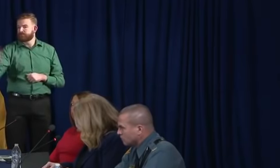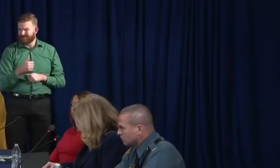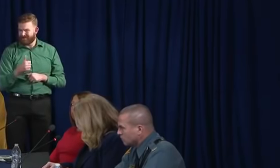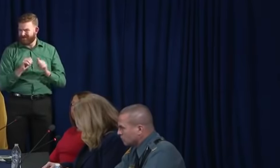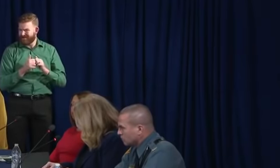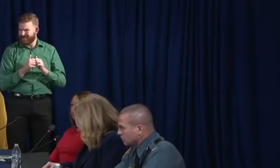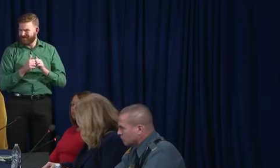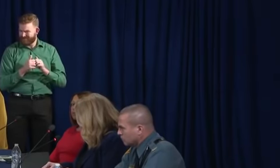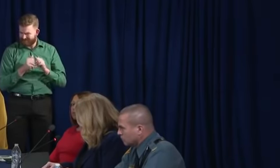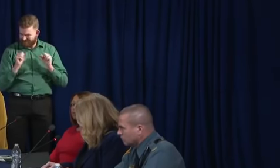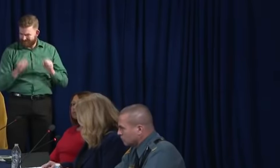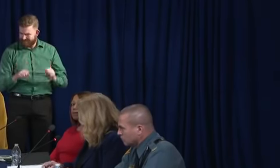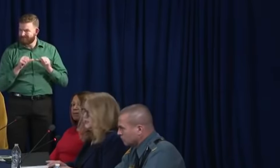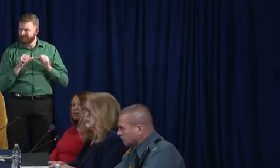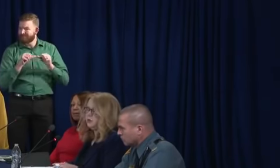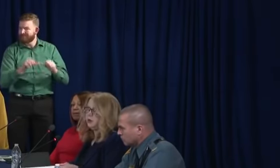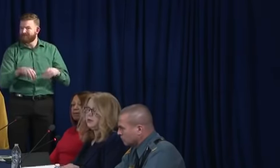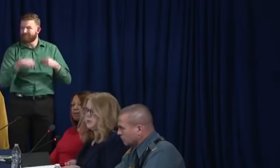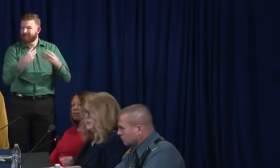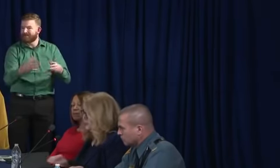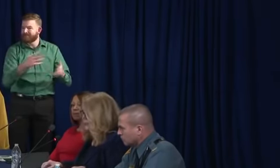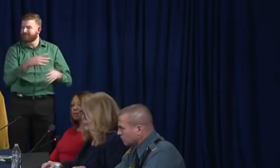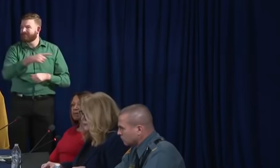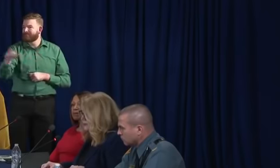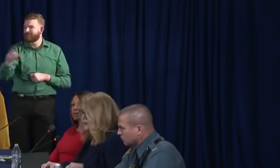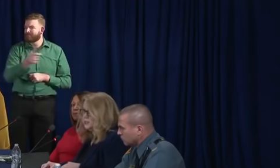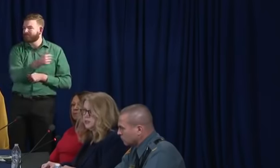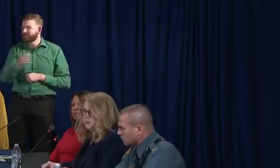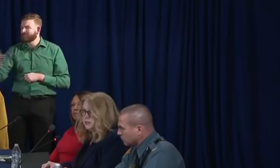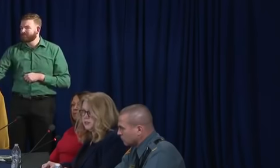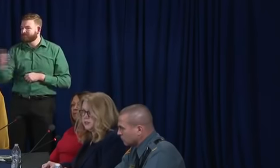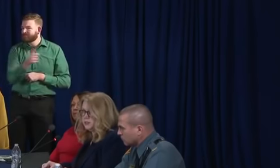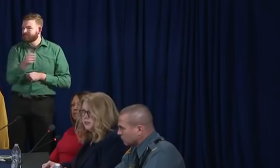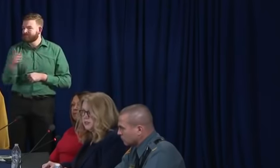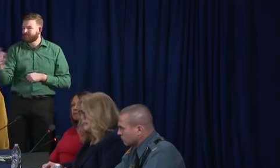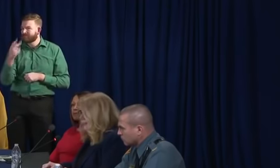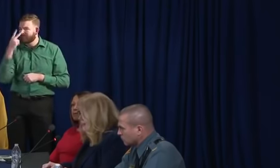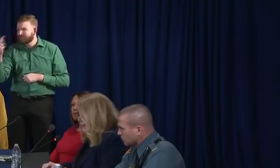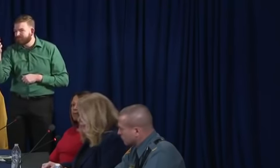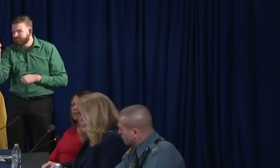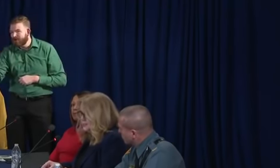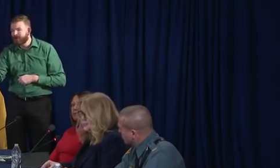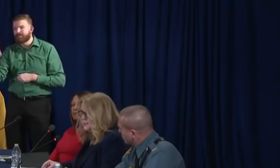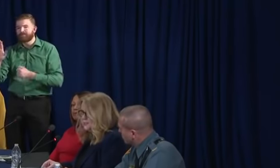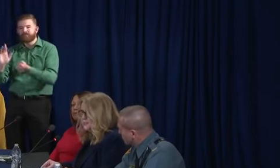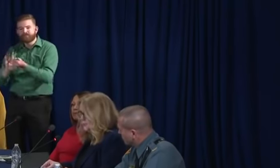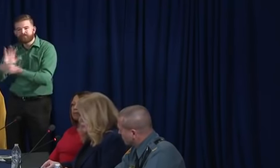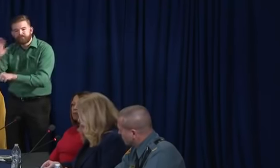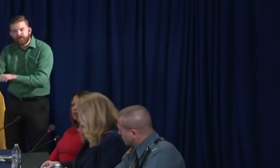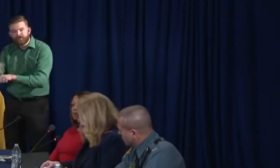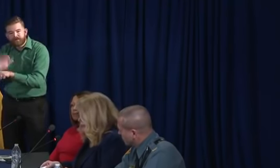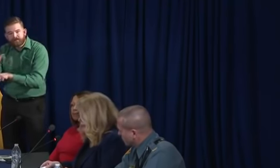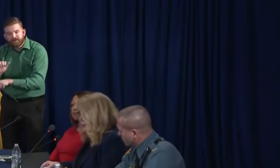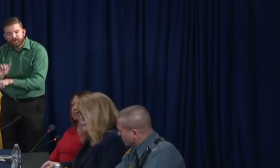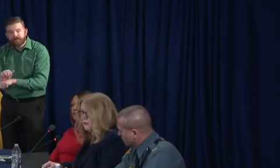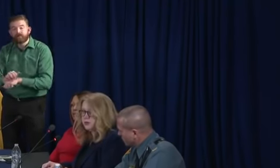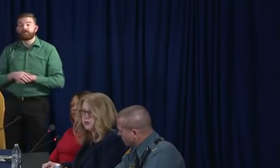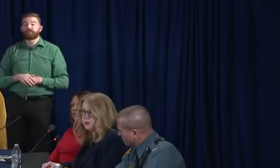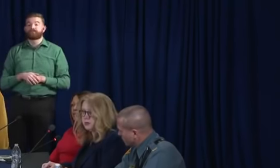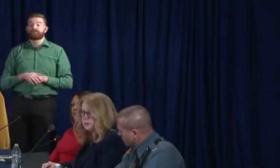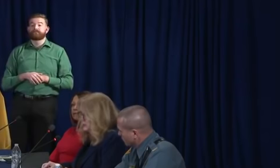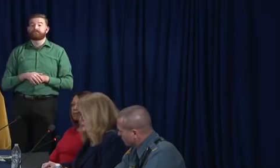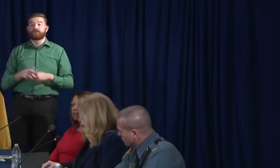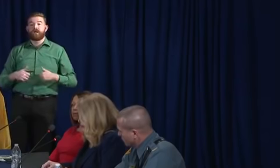medical appointments and very focused on what we consider life-sustaining services like dialysis, chemotherapy, and